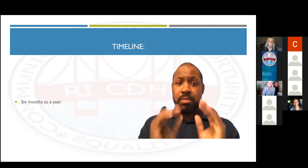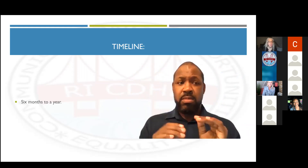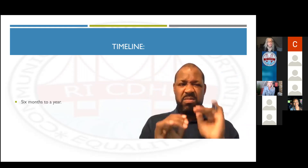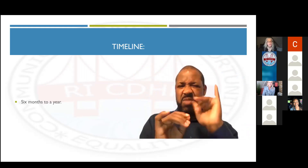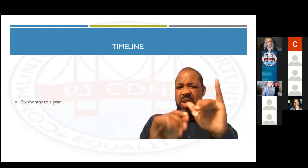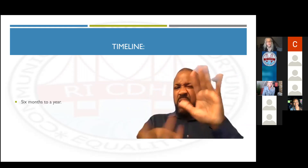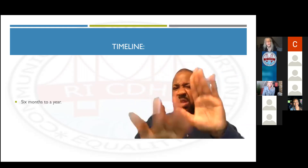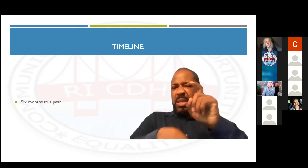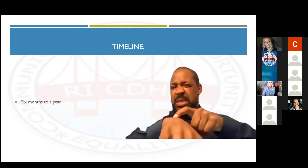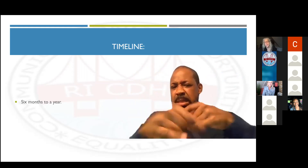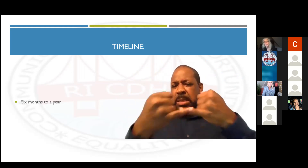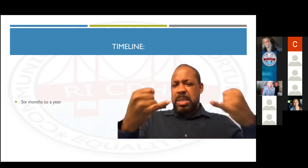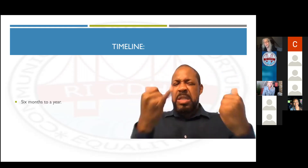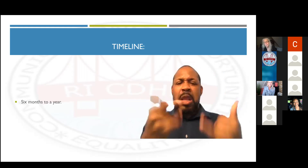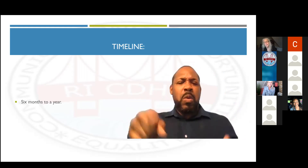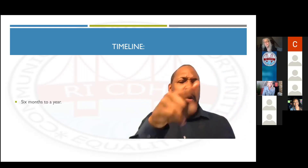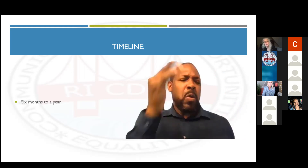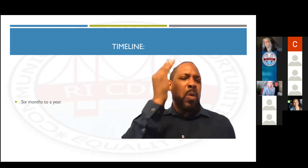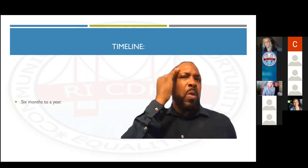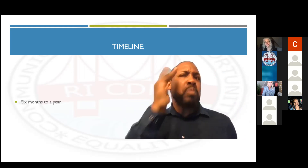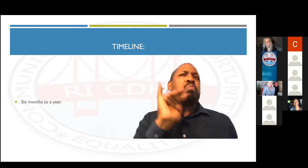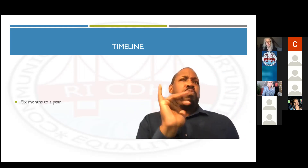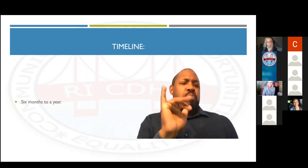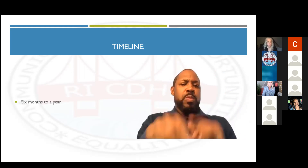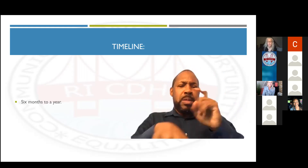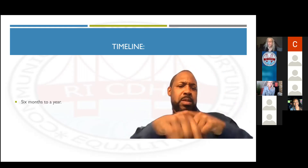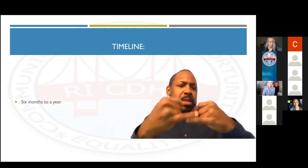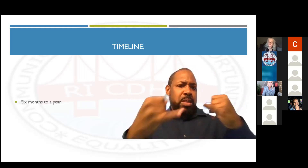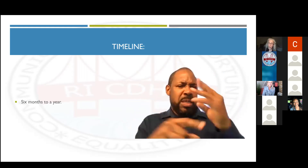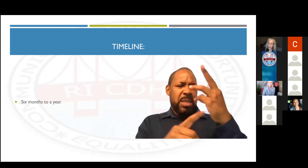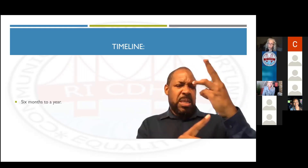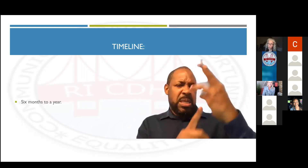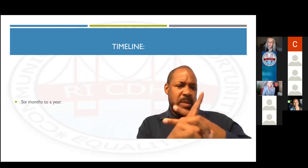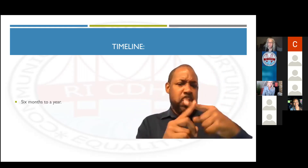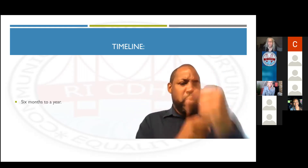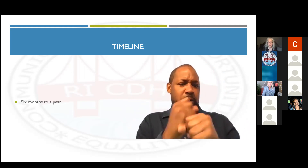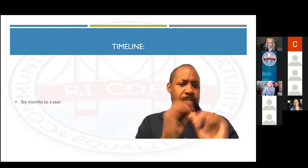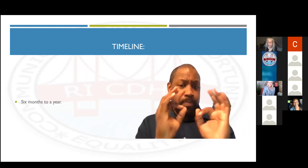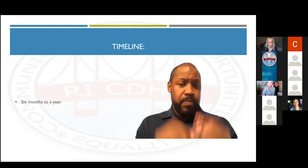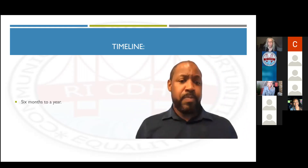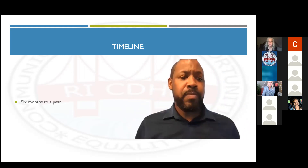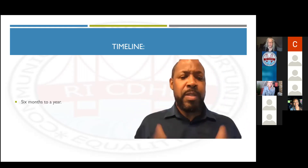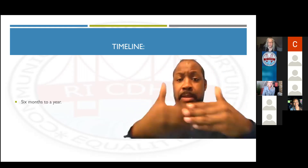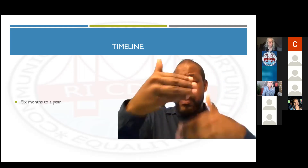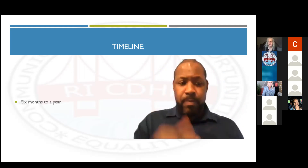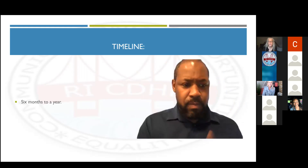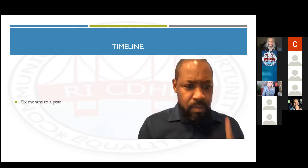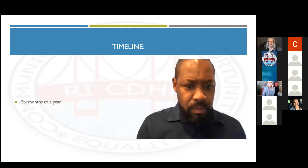but you should think that your time is basically 6 months to a year because you do not know if it's going to be approved for a second